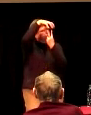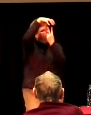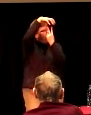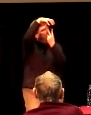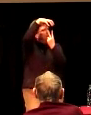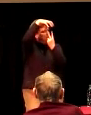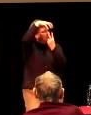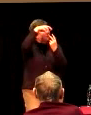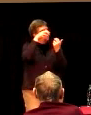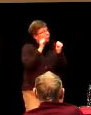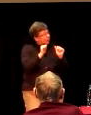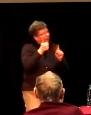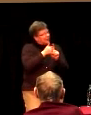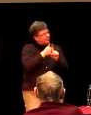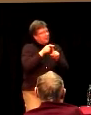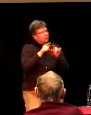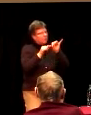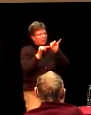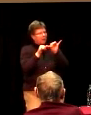as high as they could.